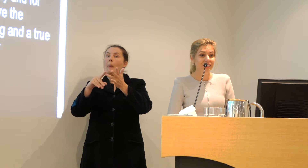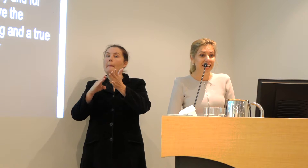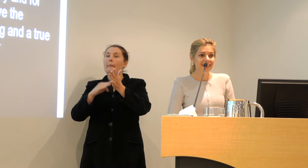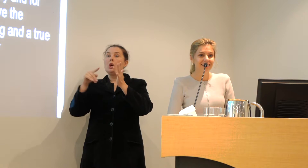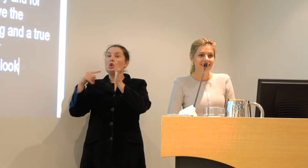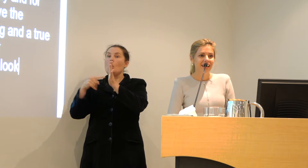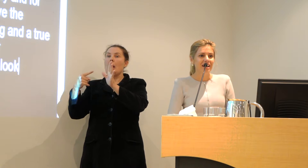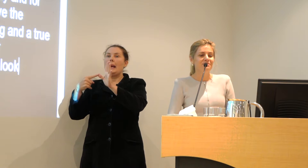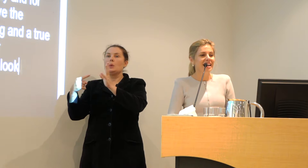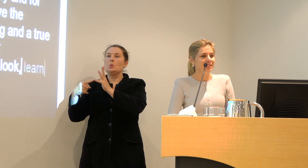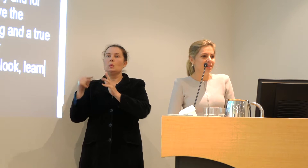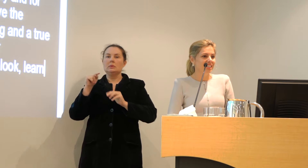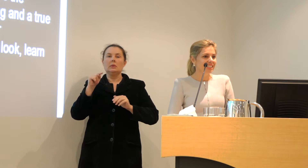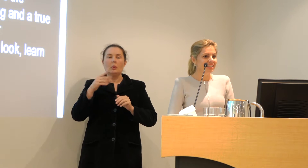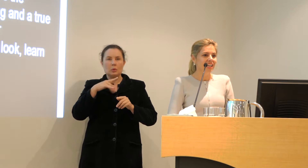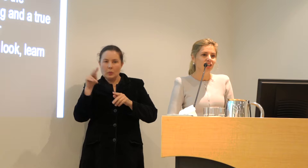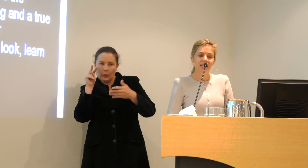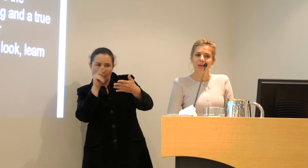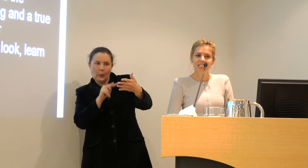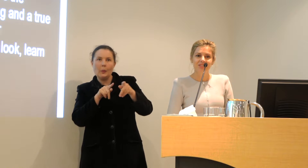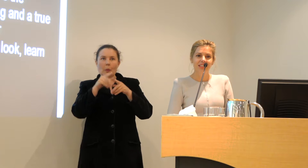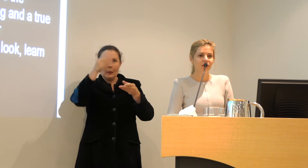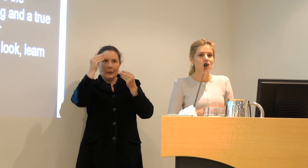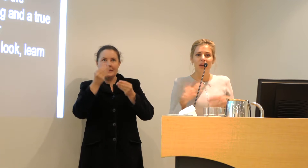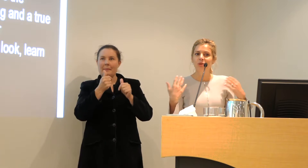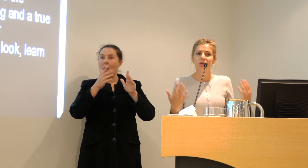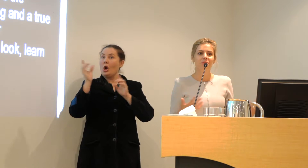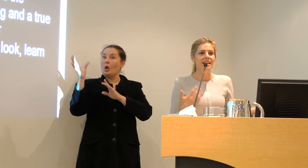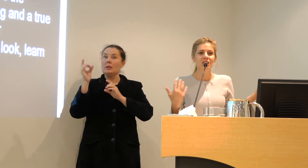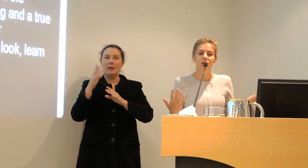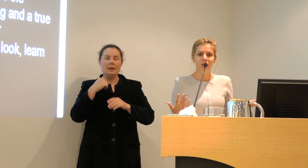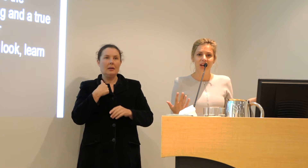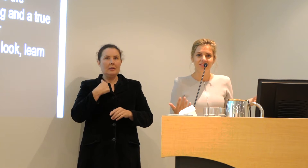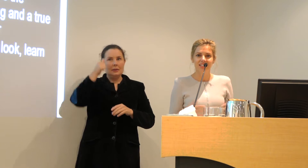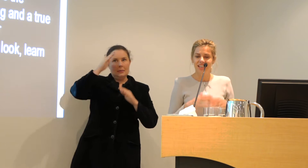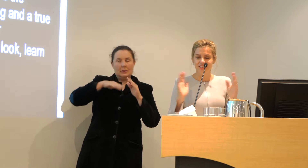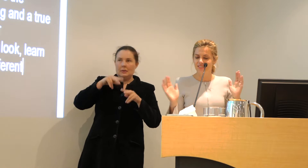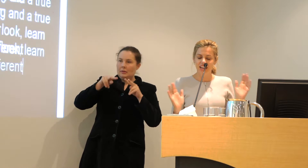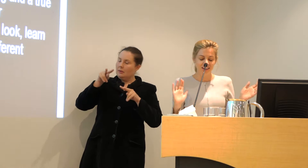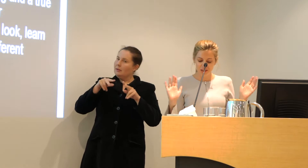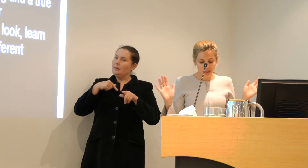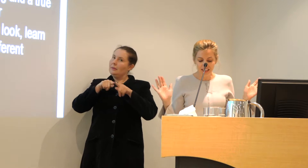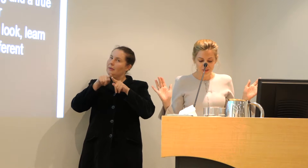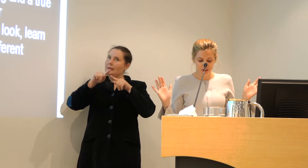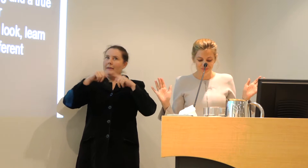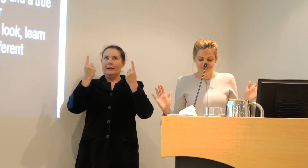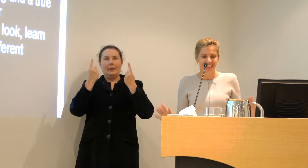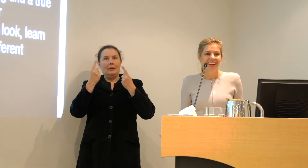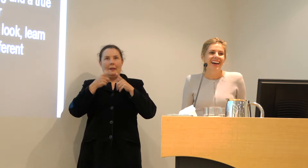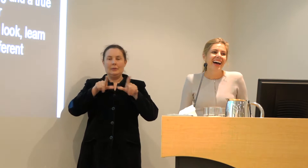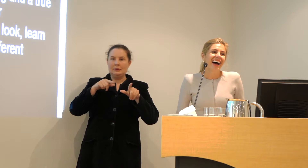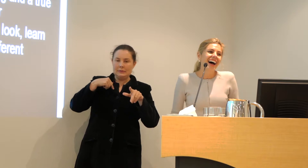some Auslan. My experience is it's like trying to speak a different language. People will commend you on your effort, even if you get it completely